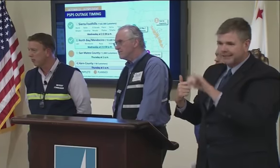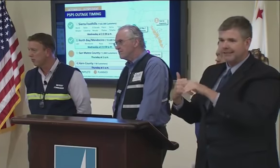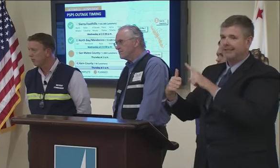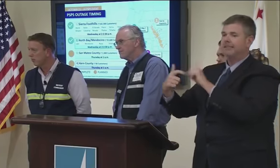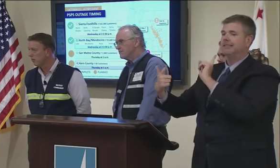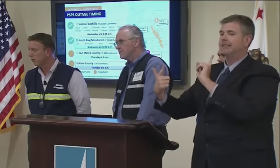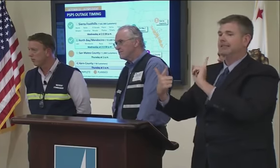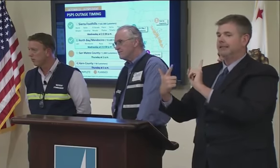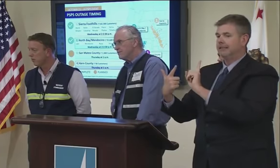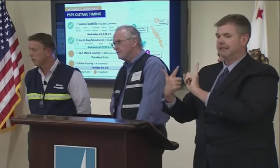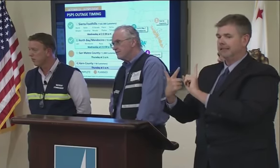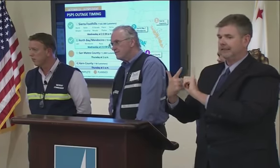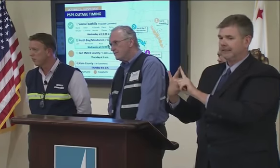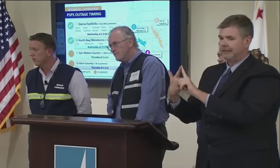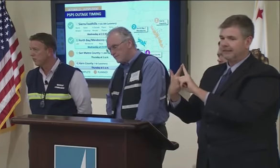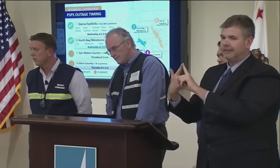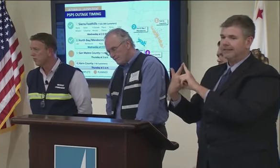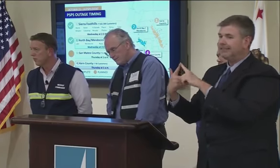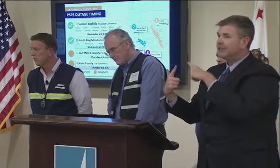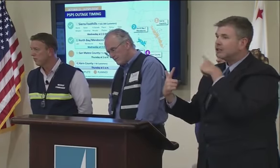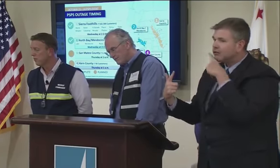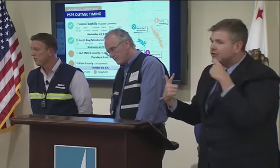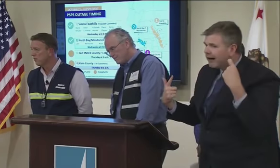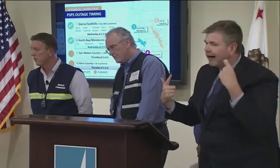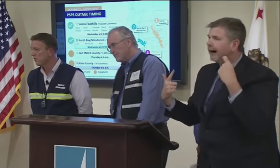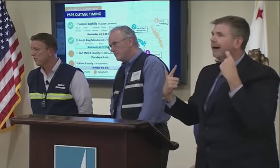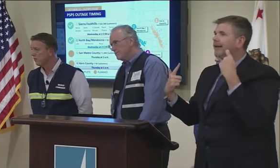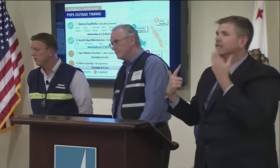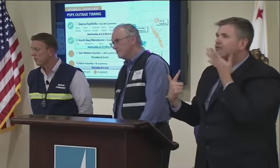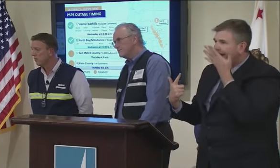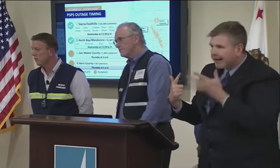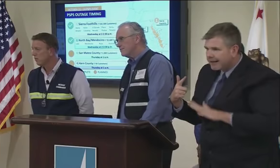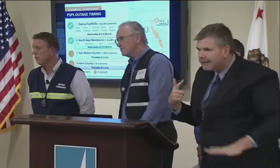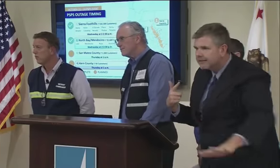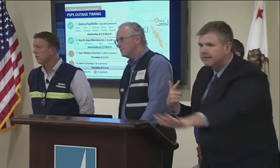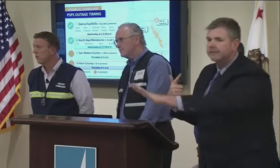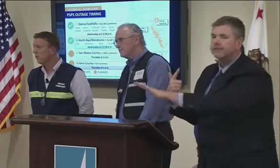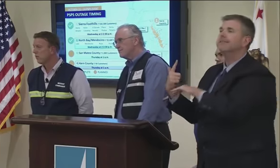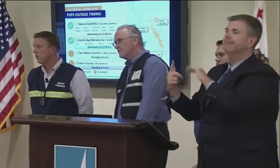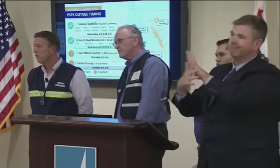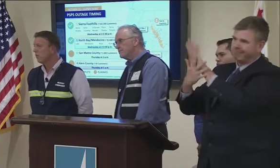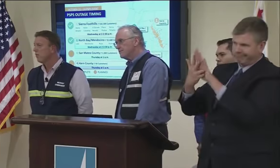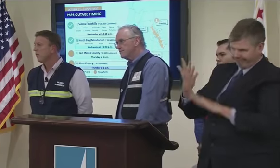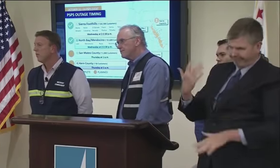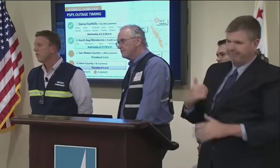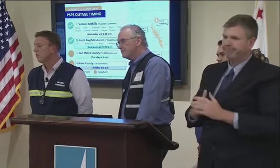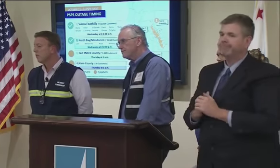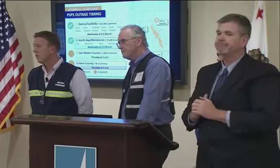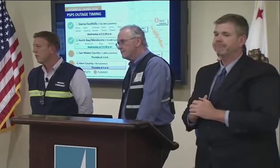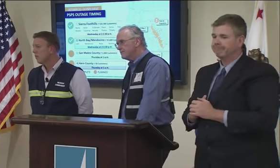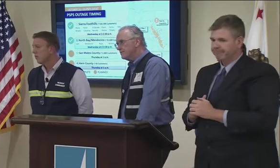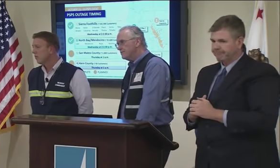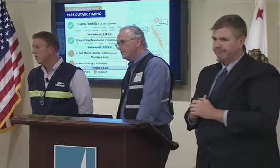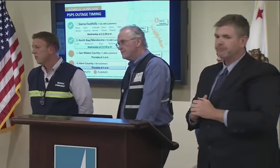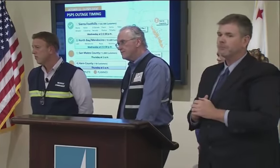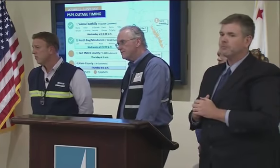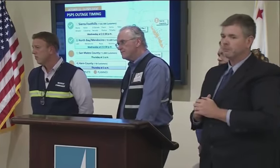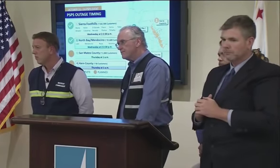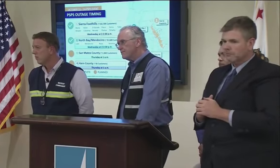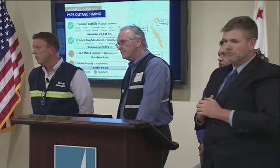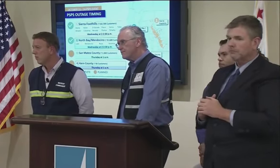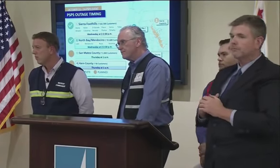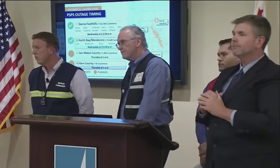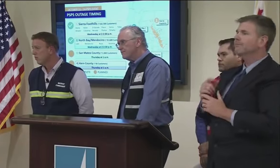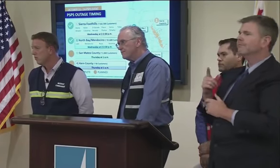Bays. Also, you made mention about the 28 community resource centers, which was good to hear about, and I think so useful